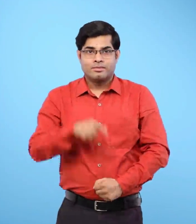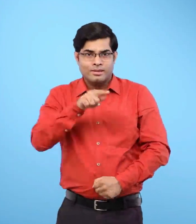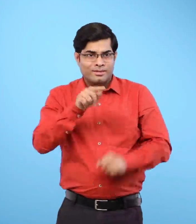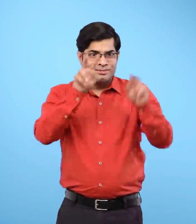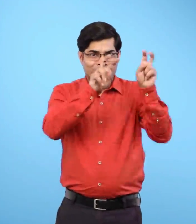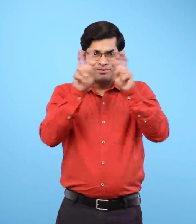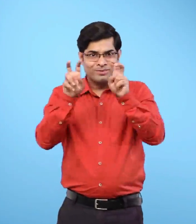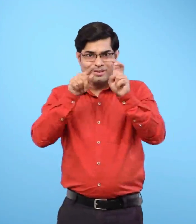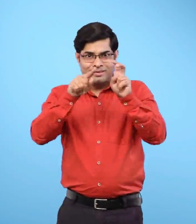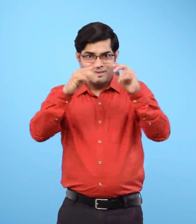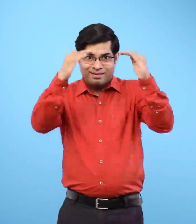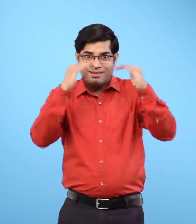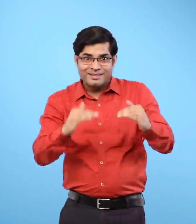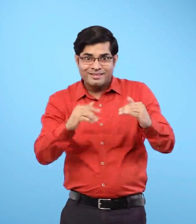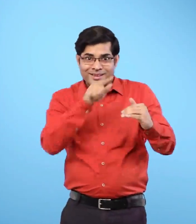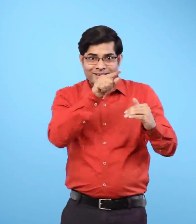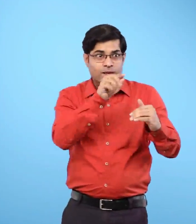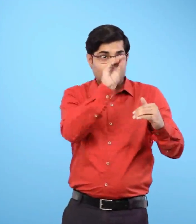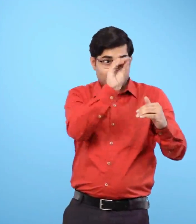The first column has the heading Fruits,